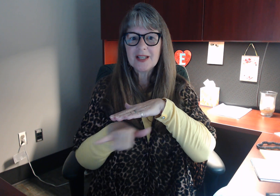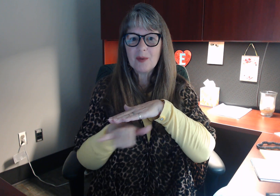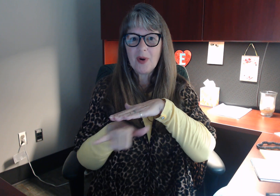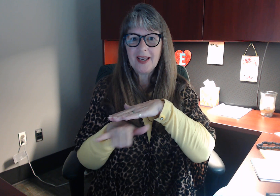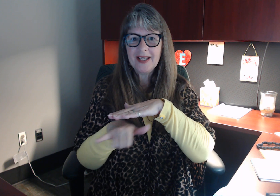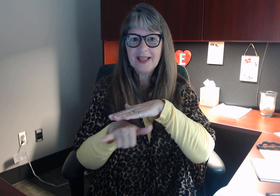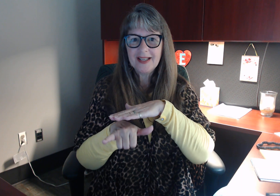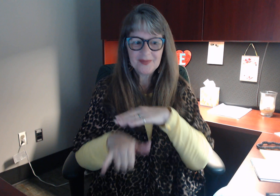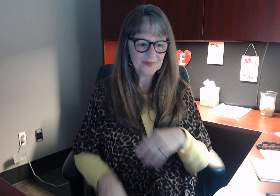Subway.